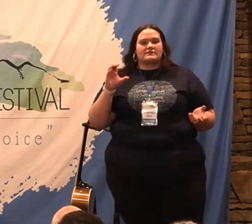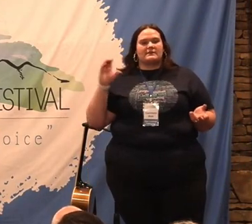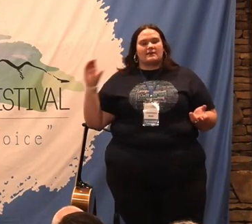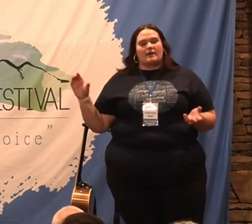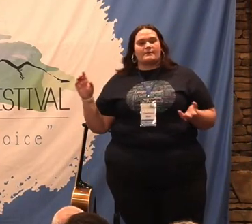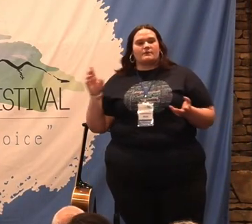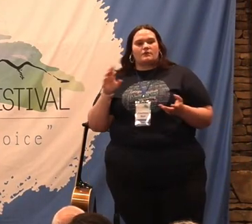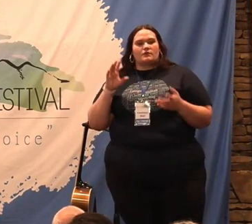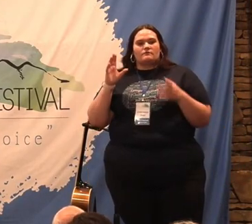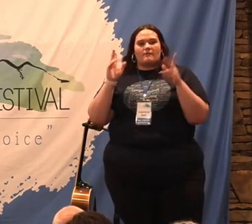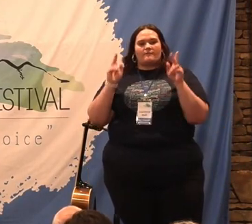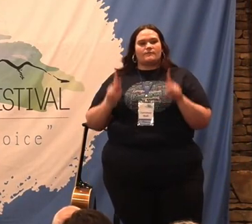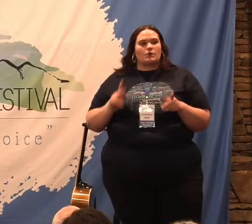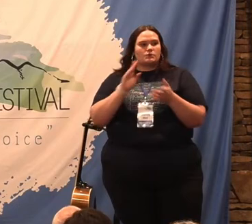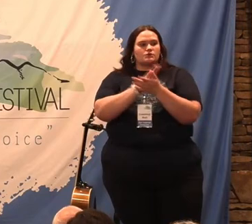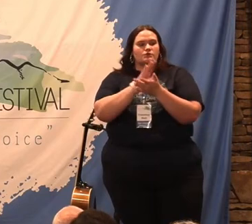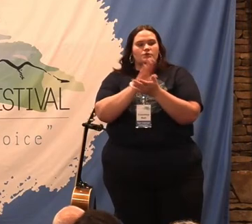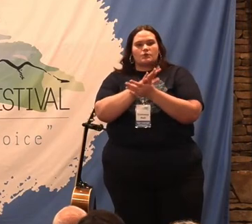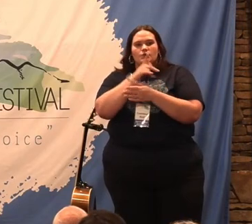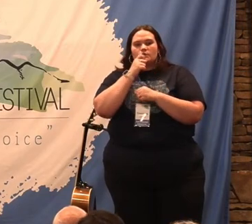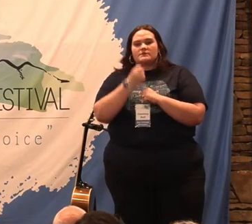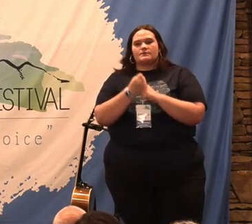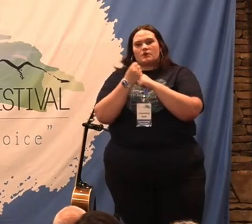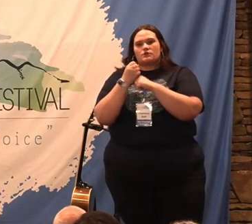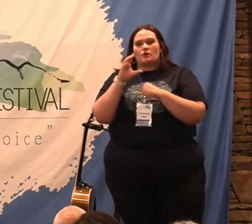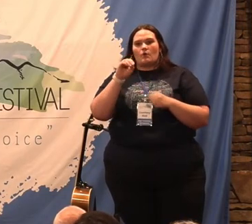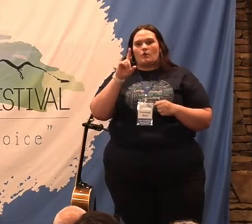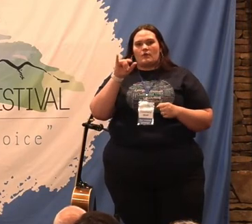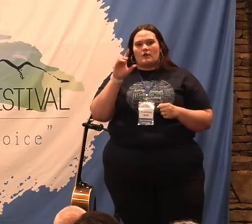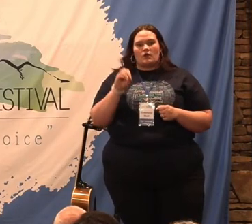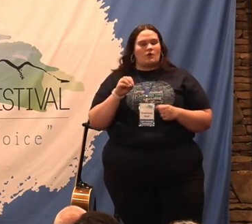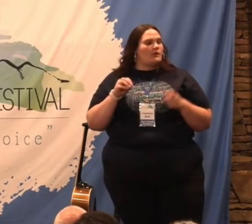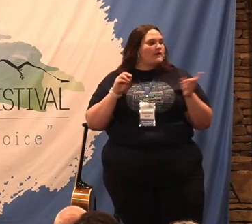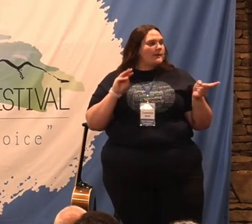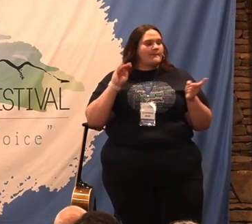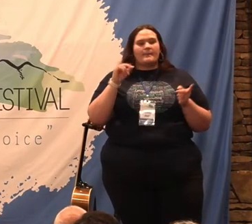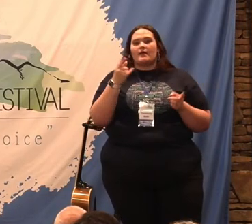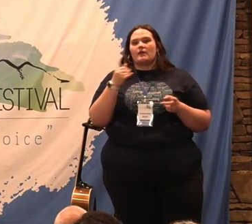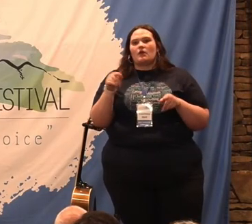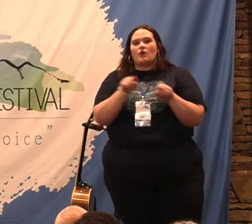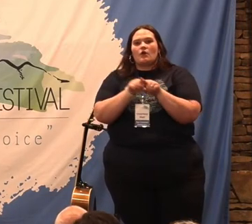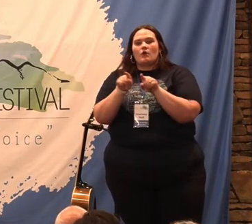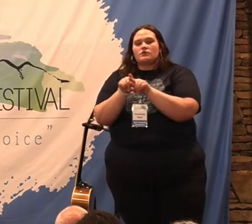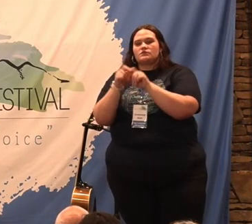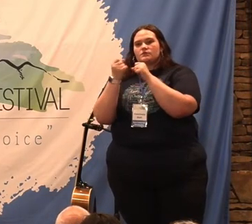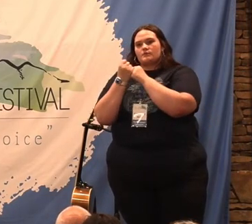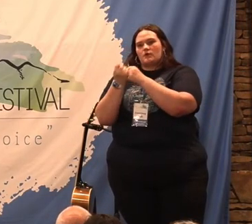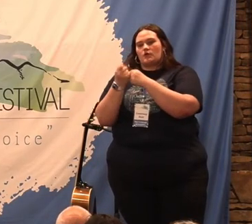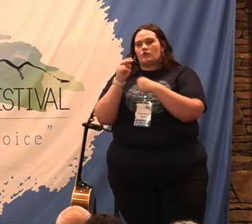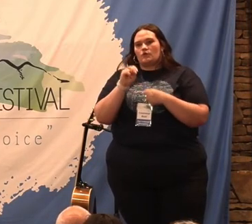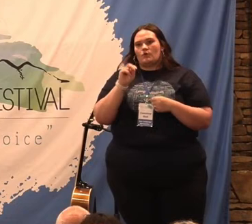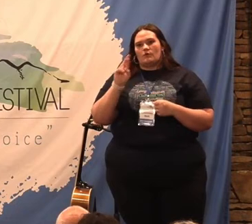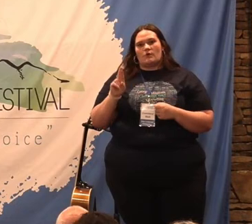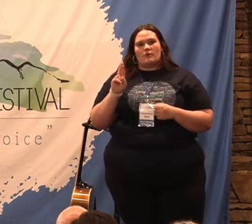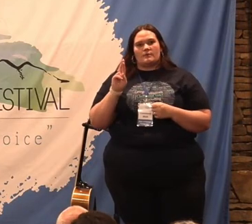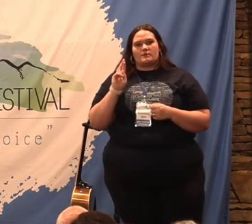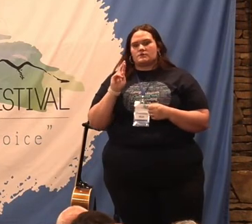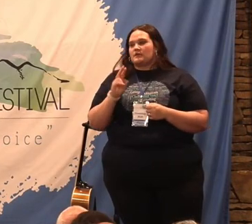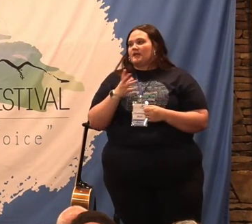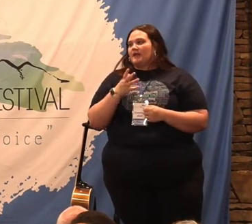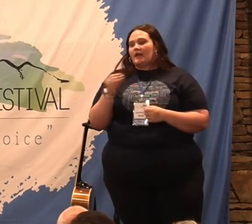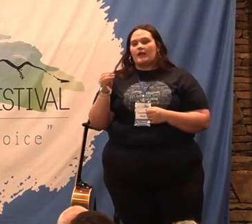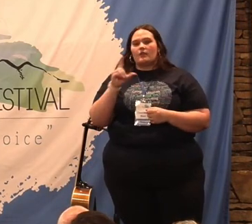School, who is sponsoring our Olio tonight, Megan has been sponsored also by the Nora Roberts Foundation and to the Lawrence